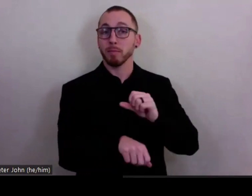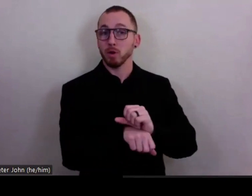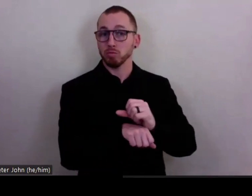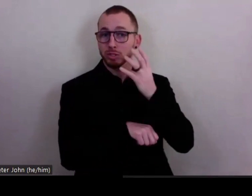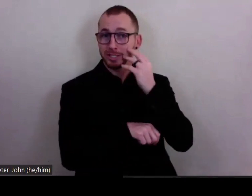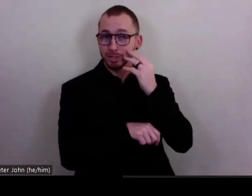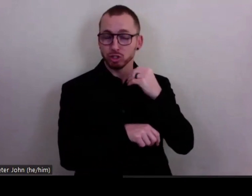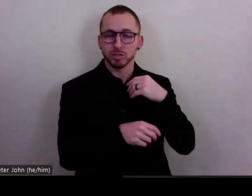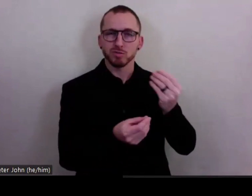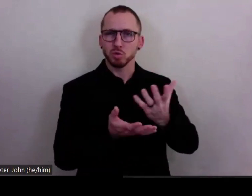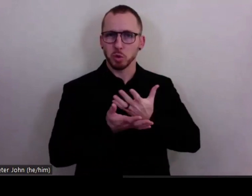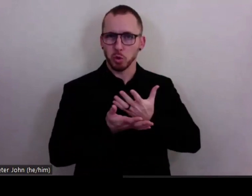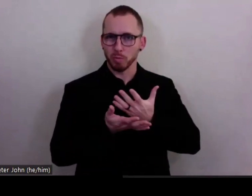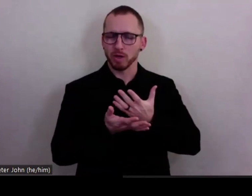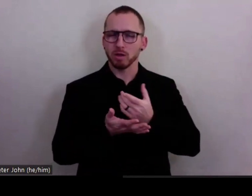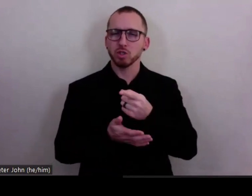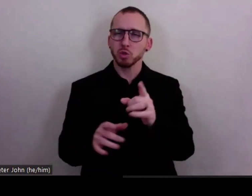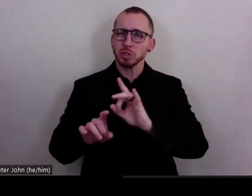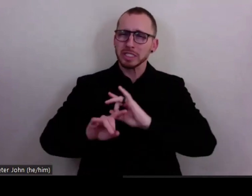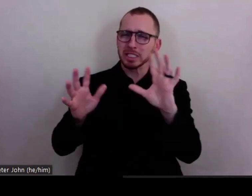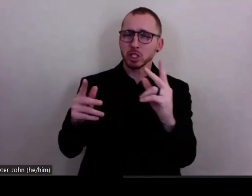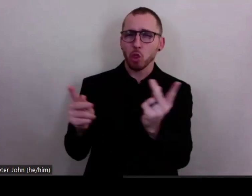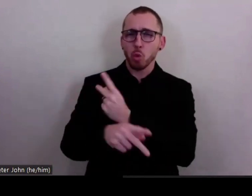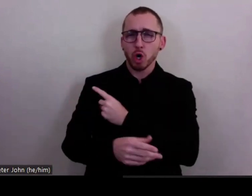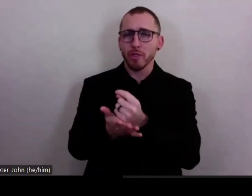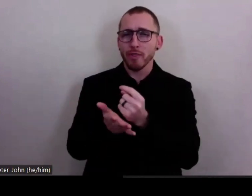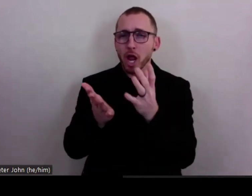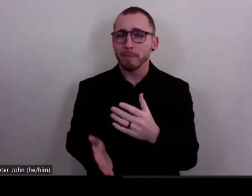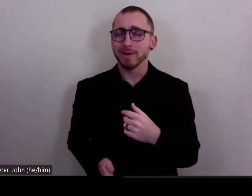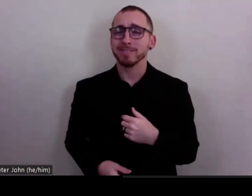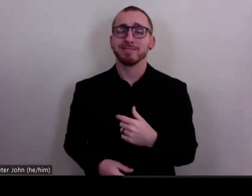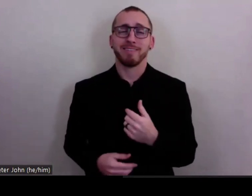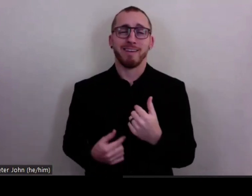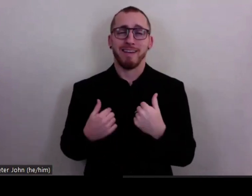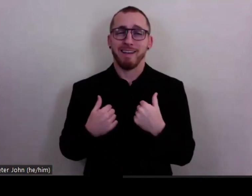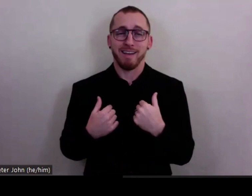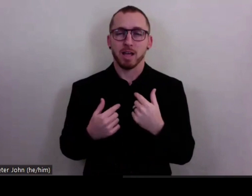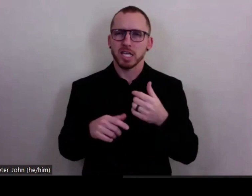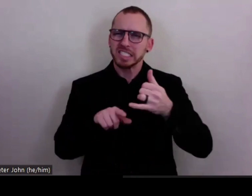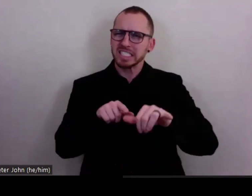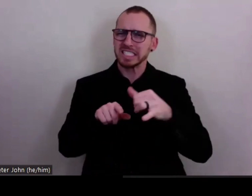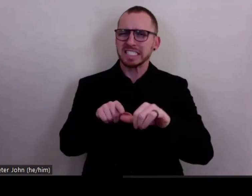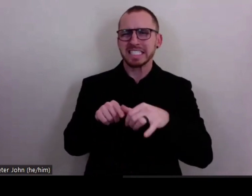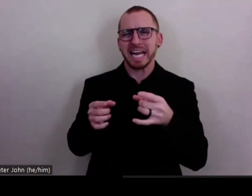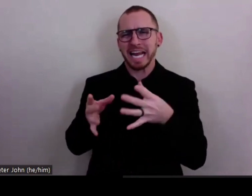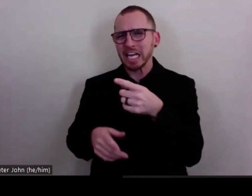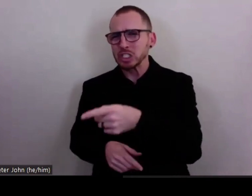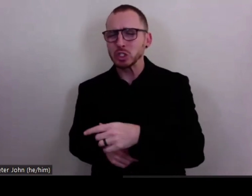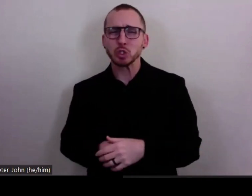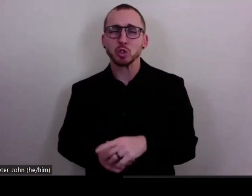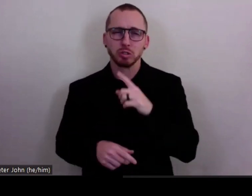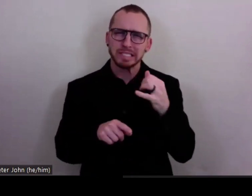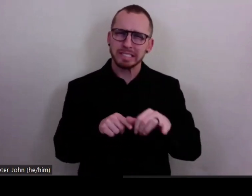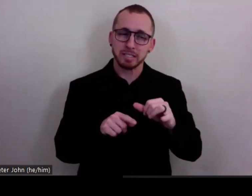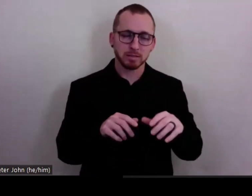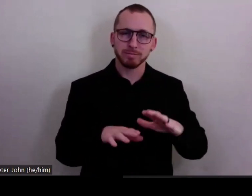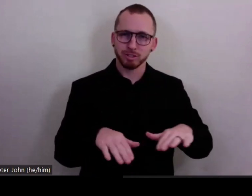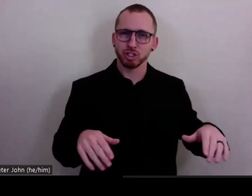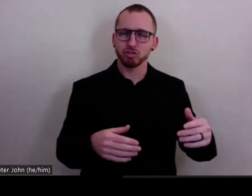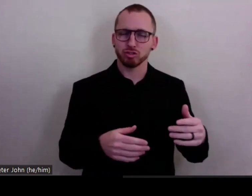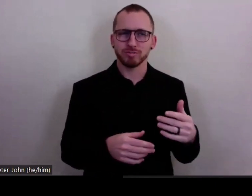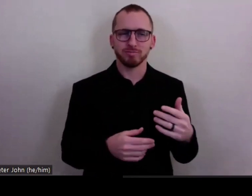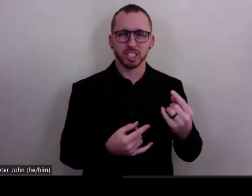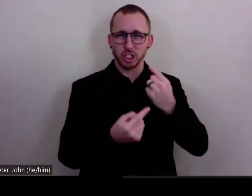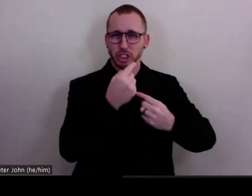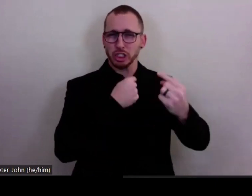worst therapist, I effing hate you. And there were lots and lots of curse words. And so at that point in my career, I decided I'm